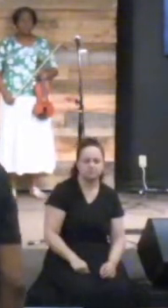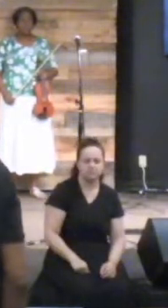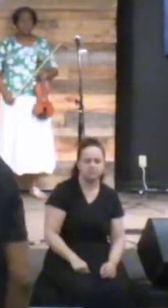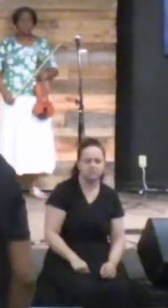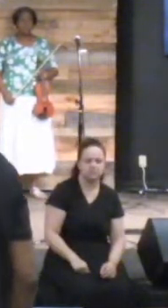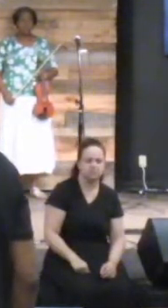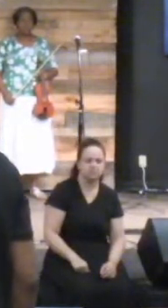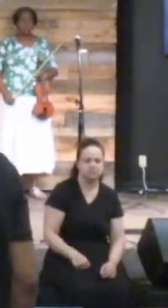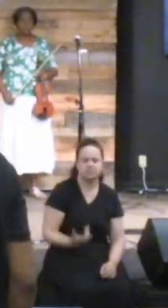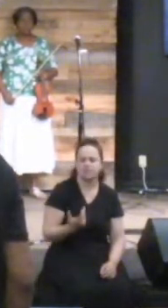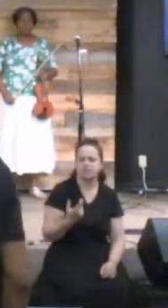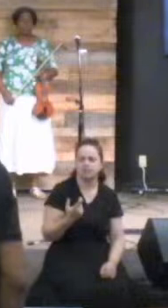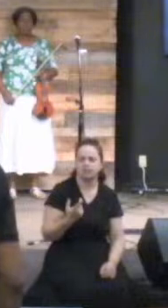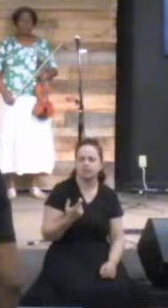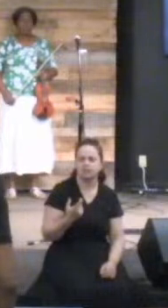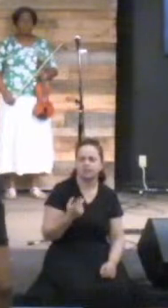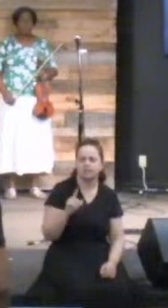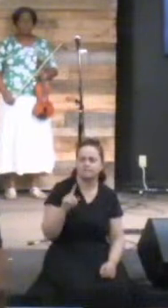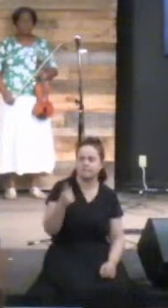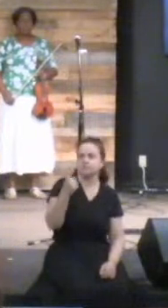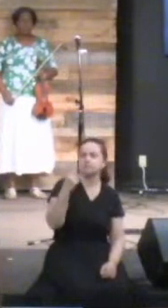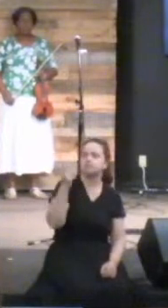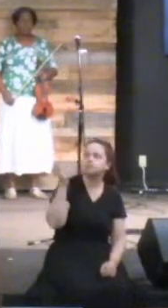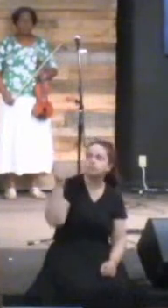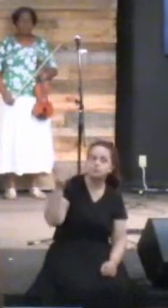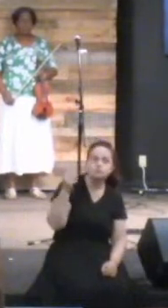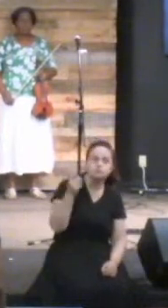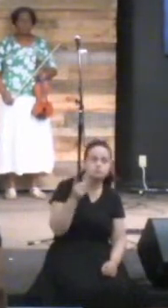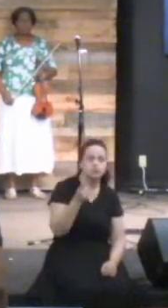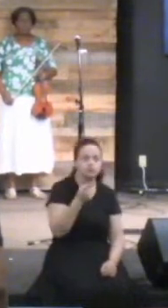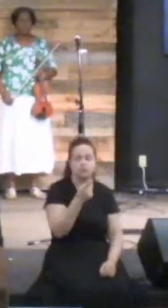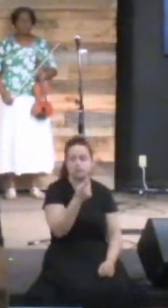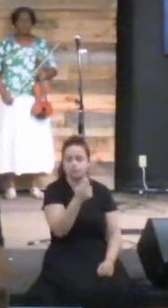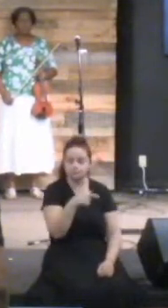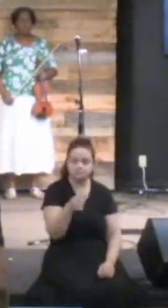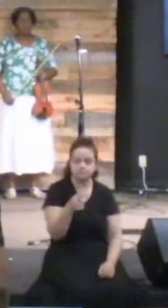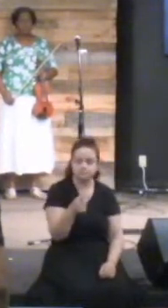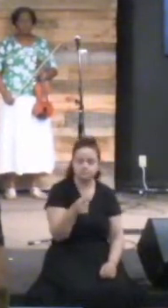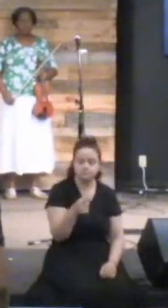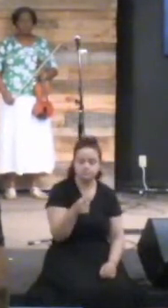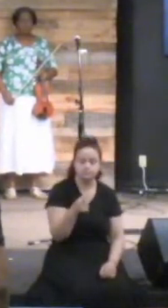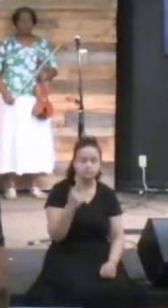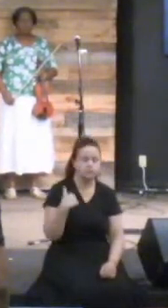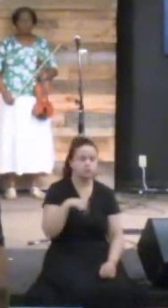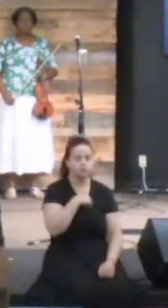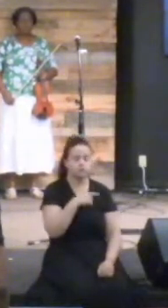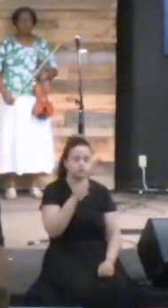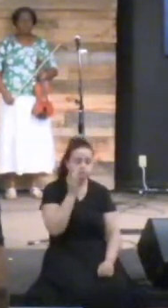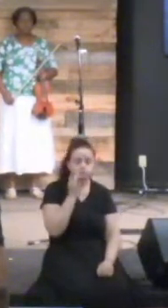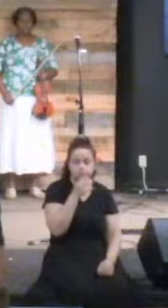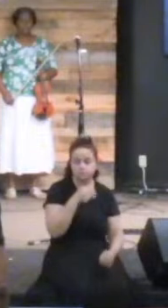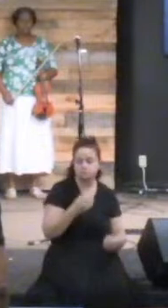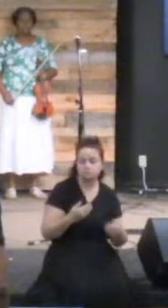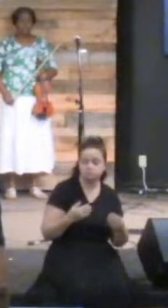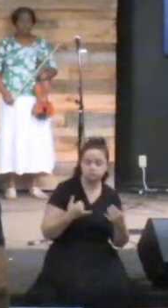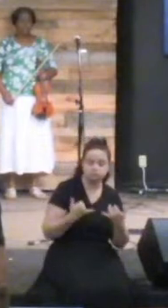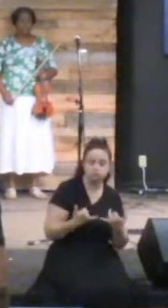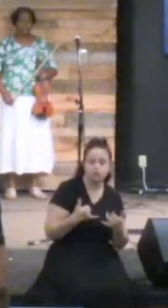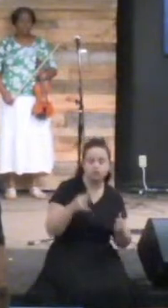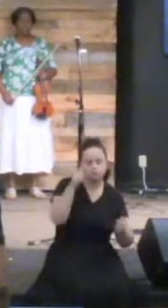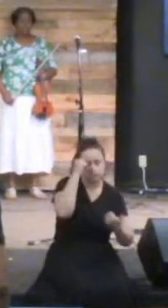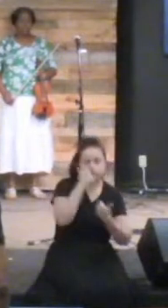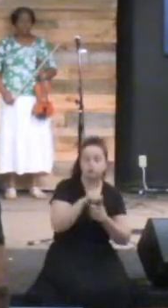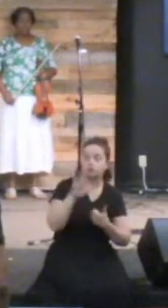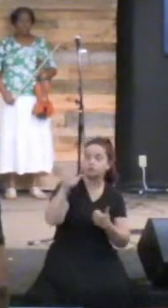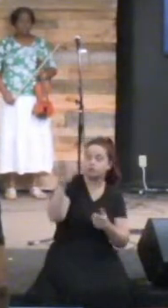and to them and so I pray that as we take communion today we do remember that your answer to